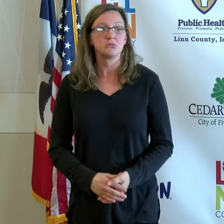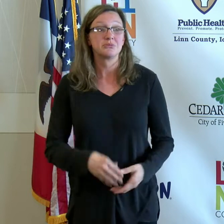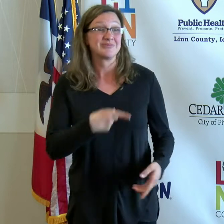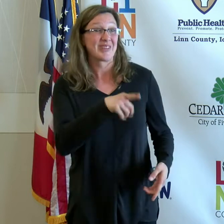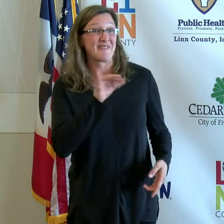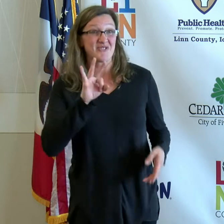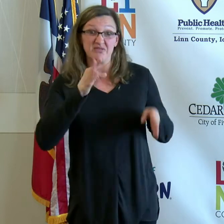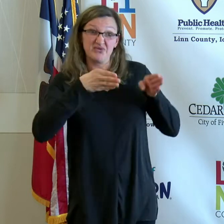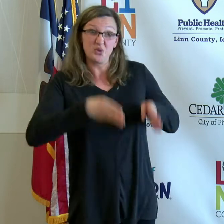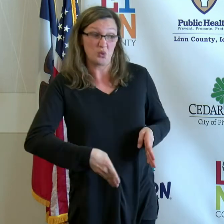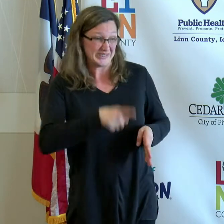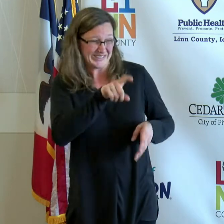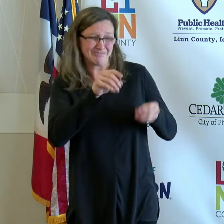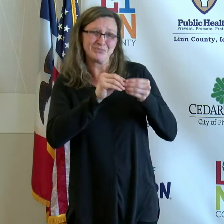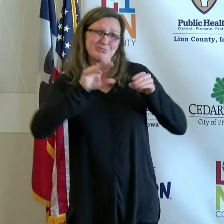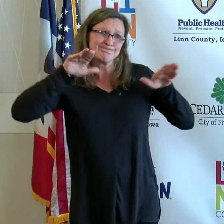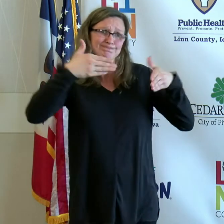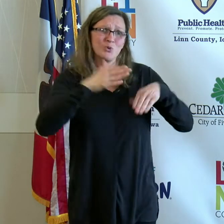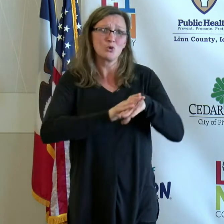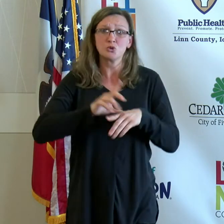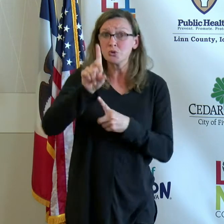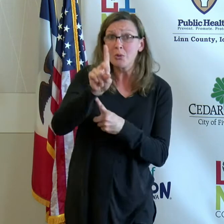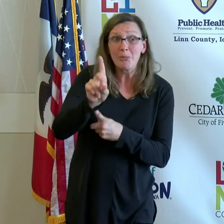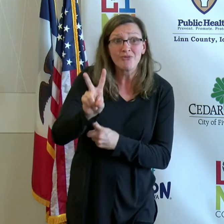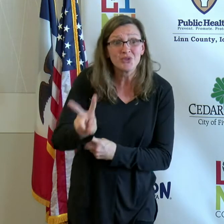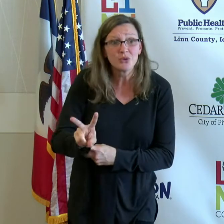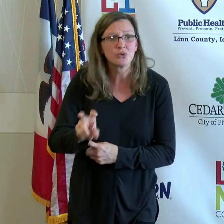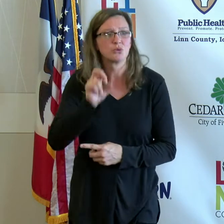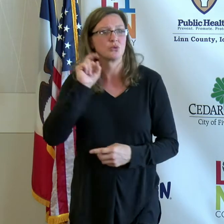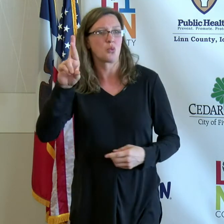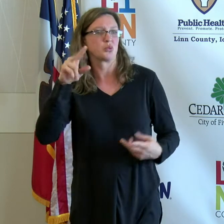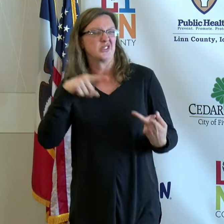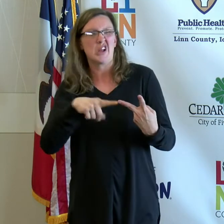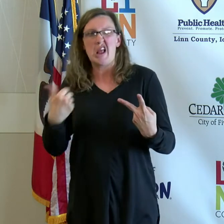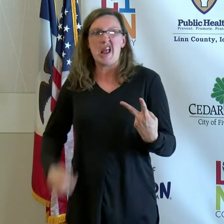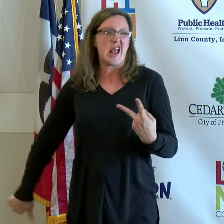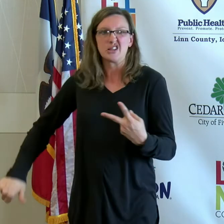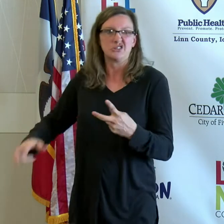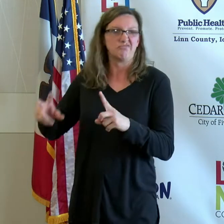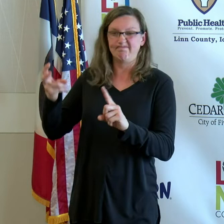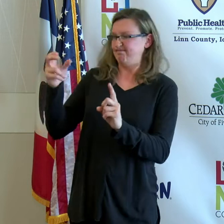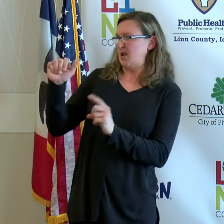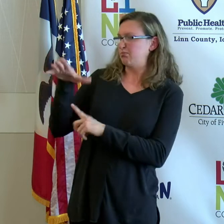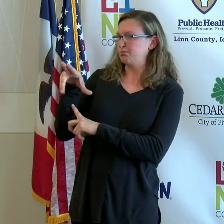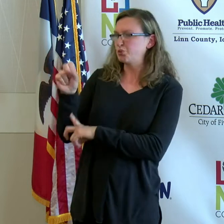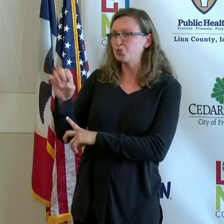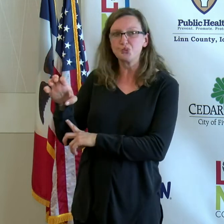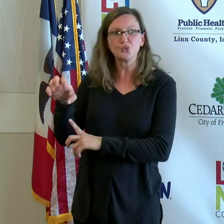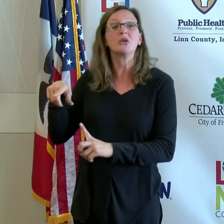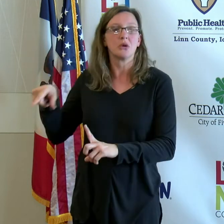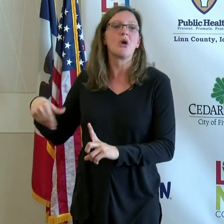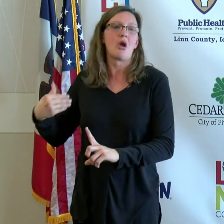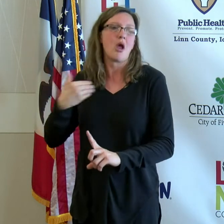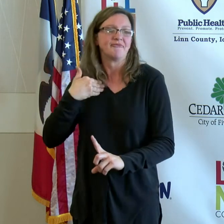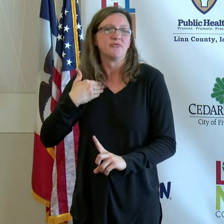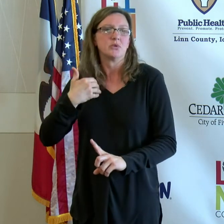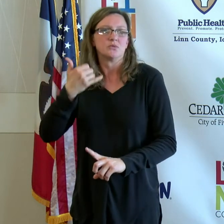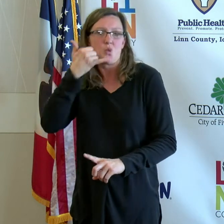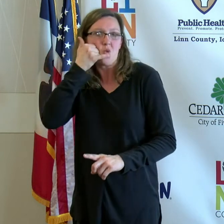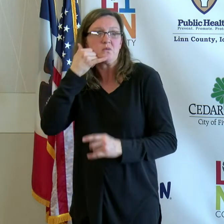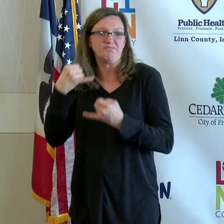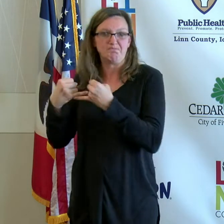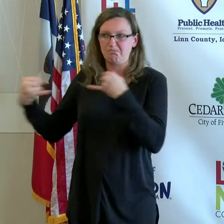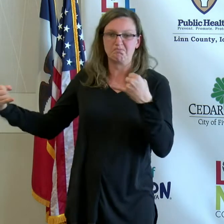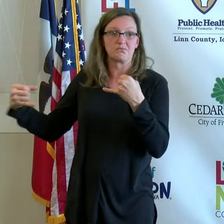violence, as well as the state's child abuse hotline. And starting tomorrow, April 10th, the Cedar Rapids Gazette is going to